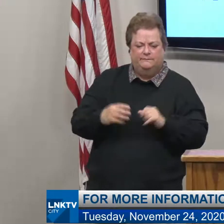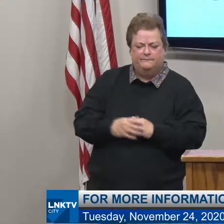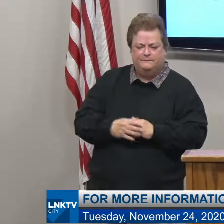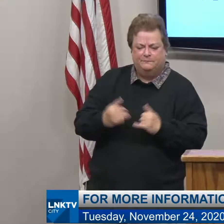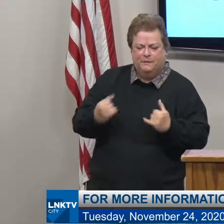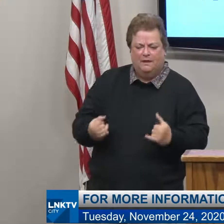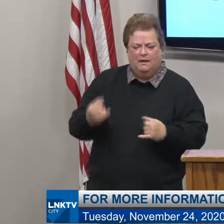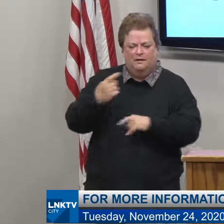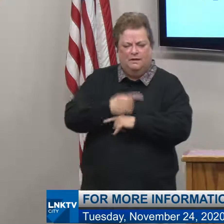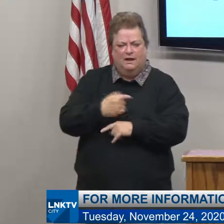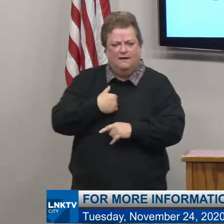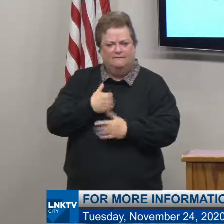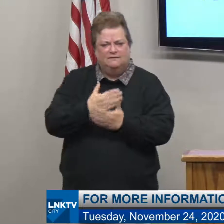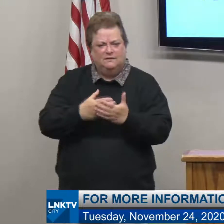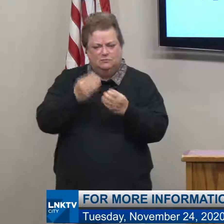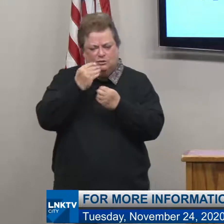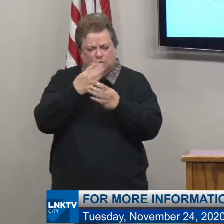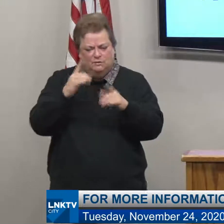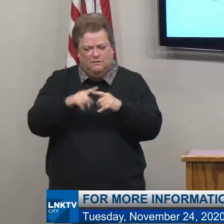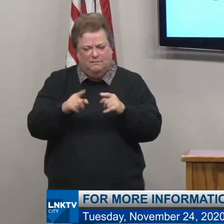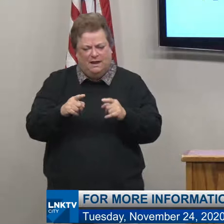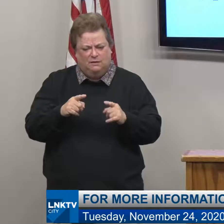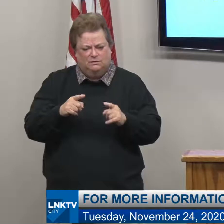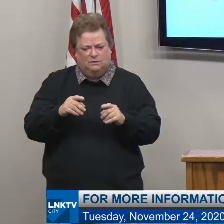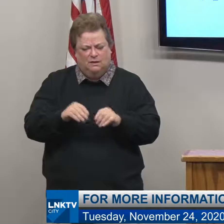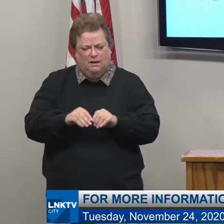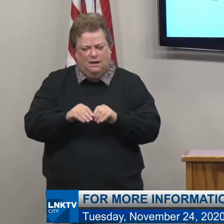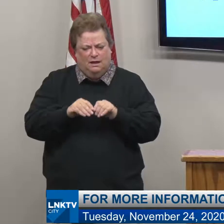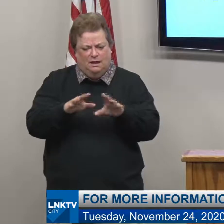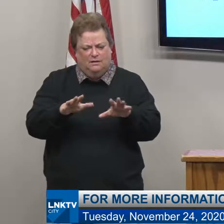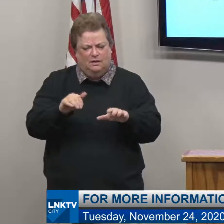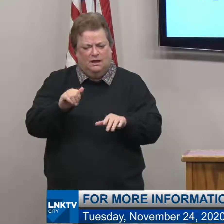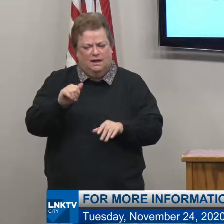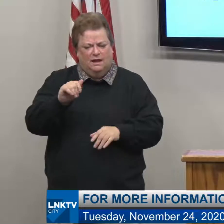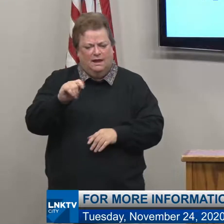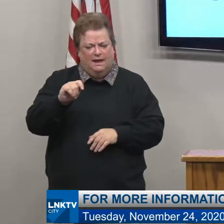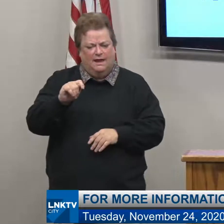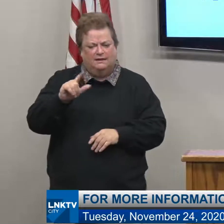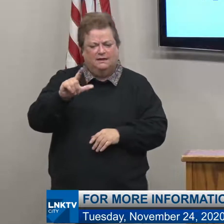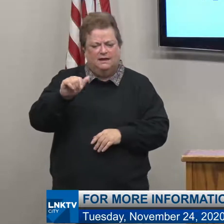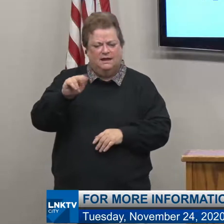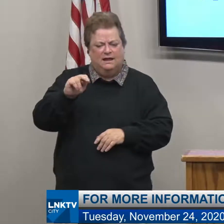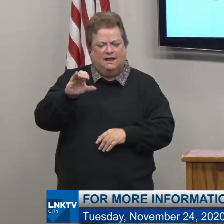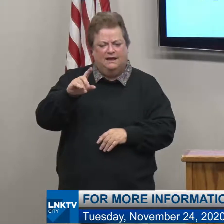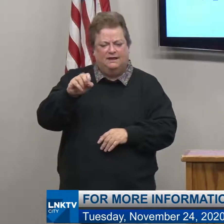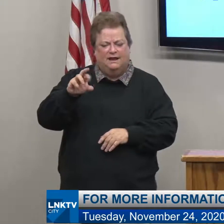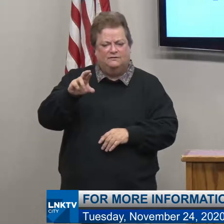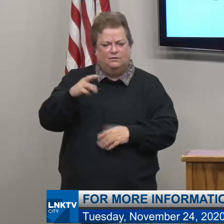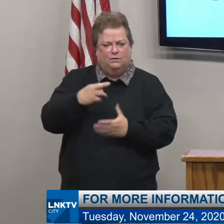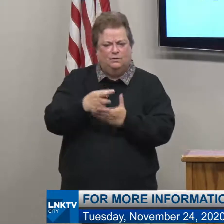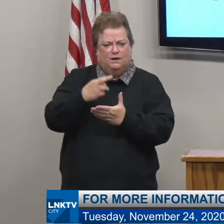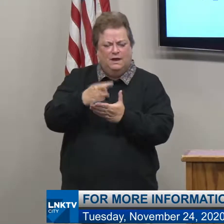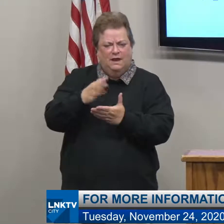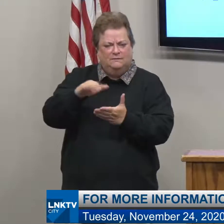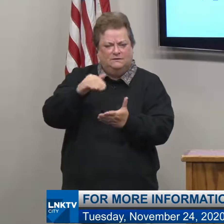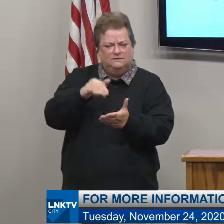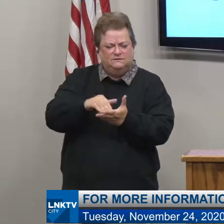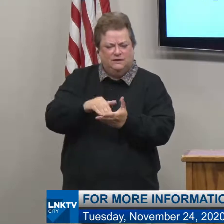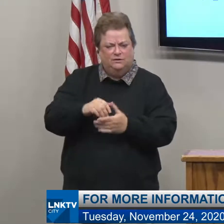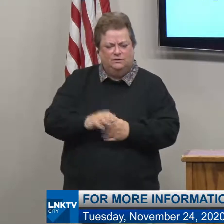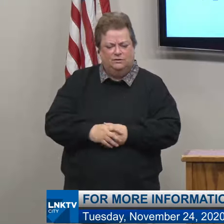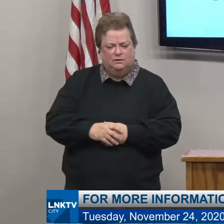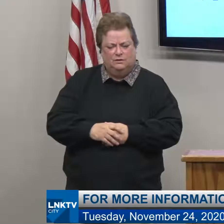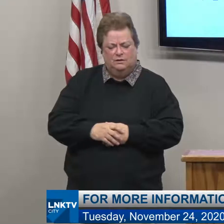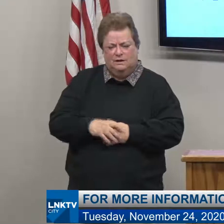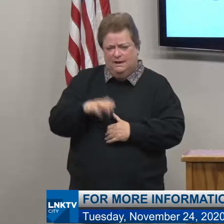there's some news coming out about an outbreak at the Lancaster Rehabilitation Center. Yeah. Can